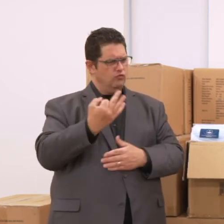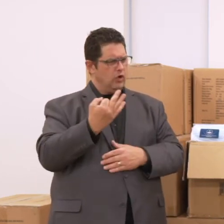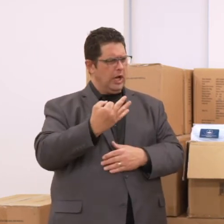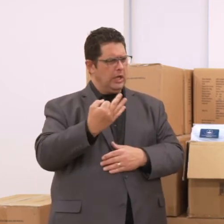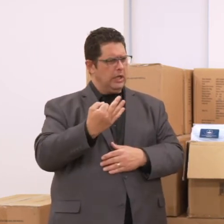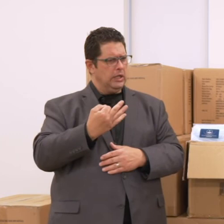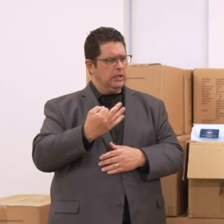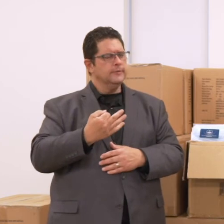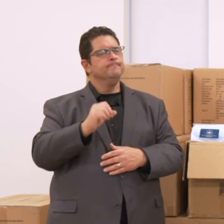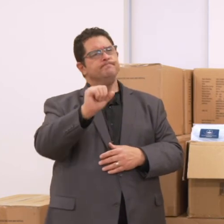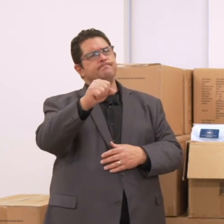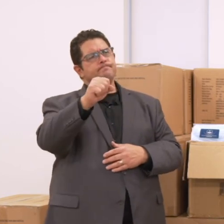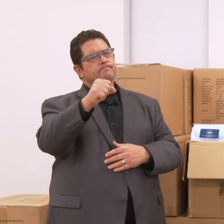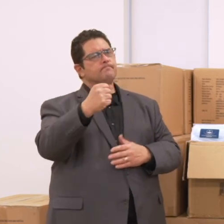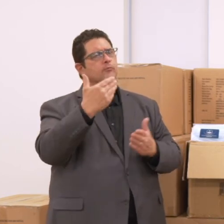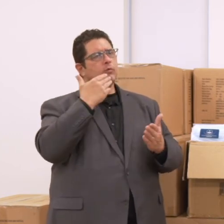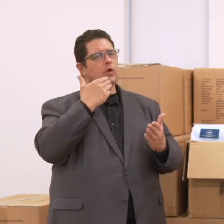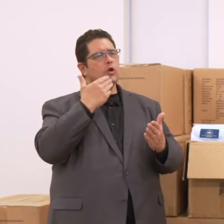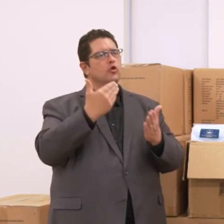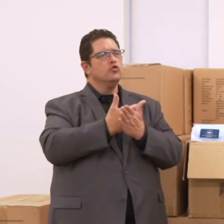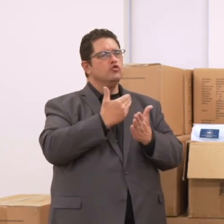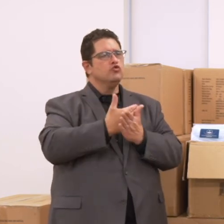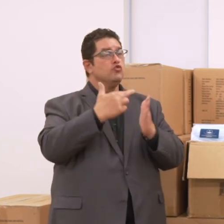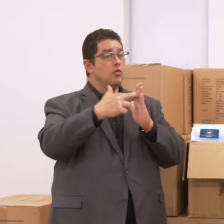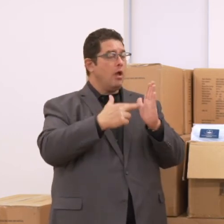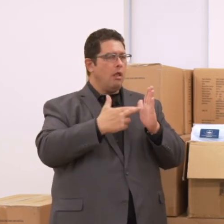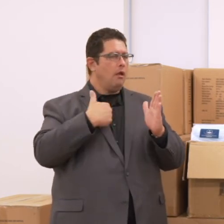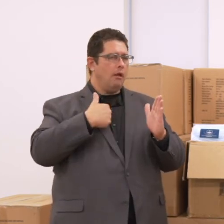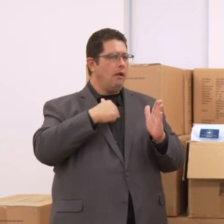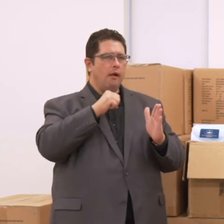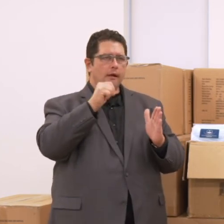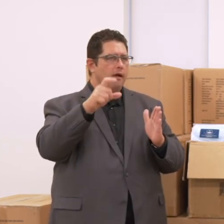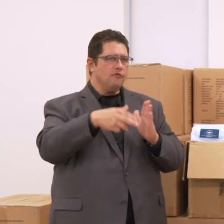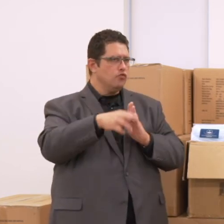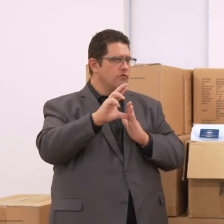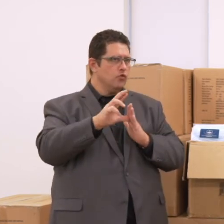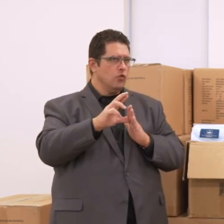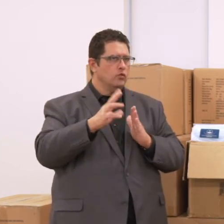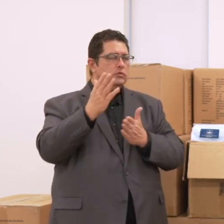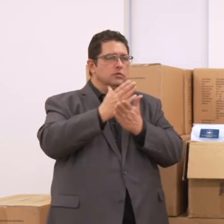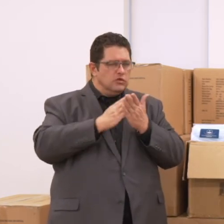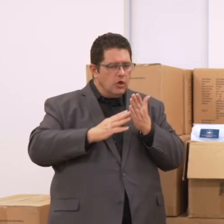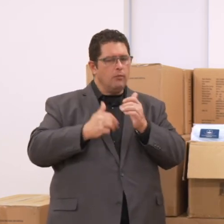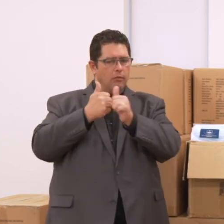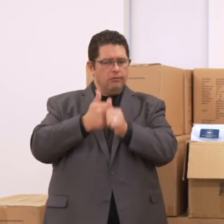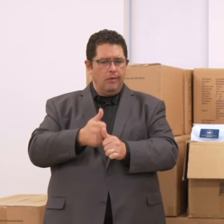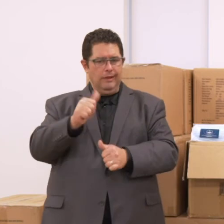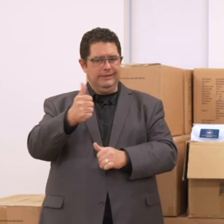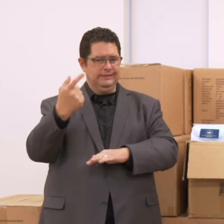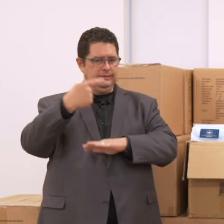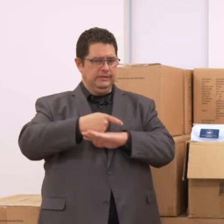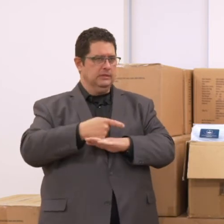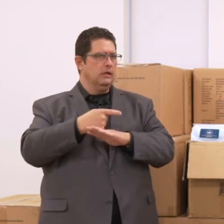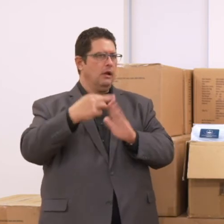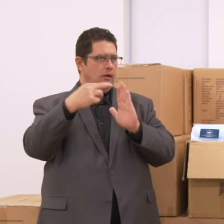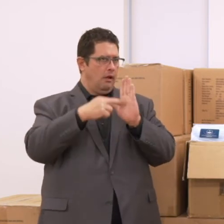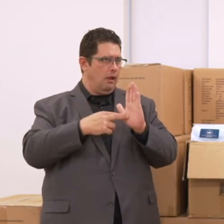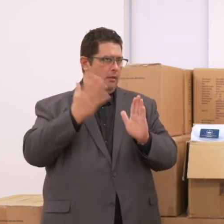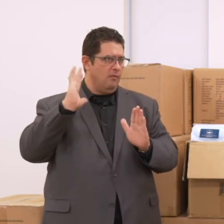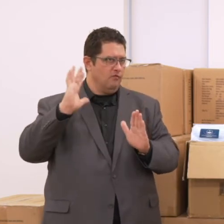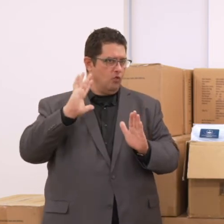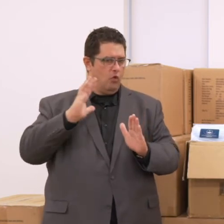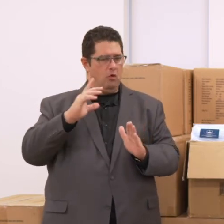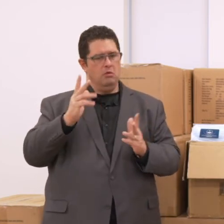Right. 10 days. Yeah, there's some new guidelines. I haven't reviewed those. In fact, some people were following the 10-day guidelines before because some people felt that